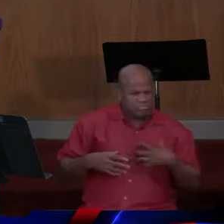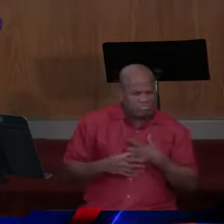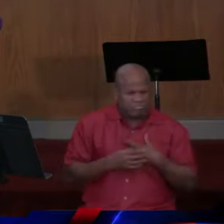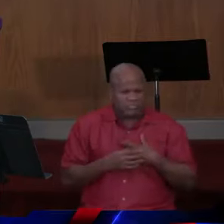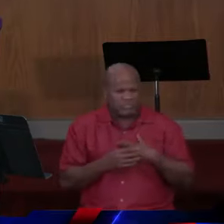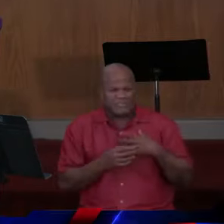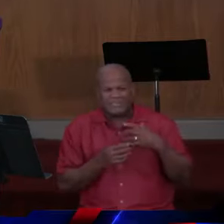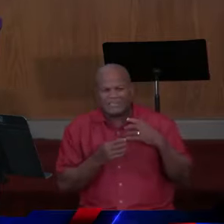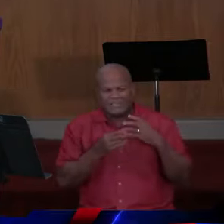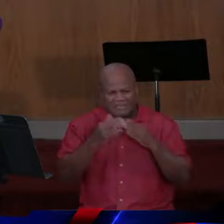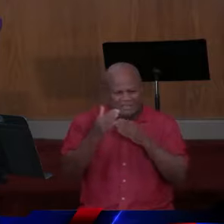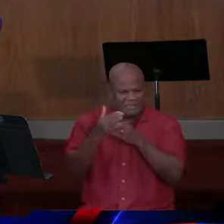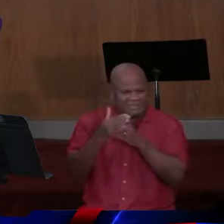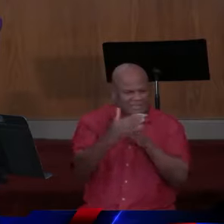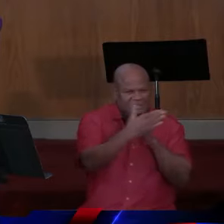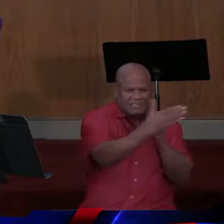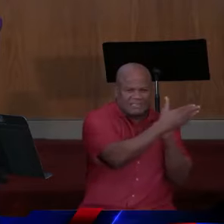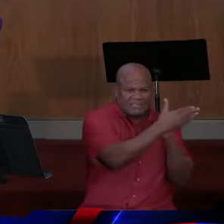animosity.